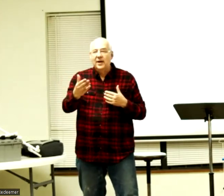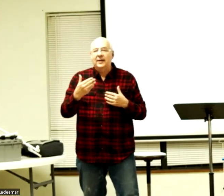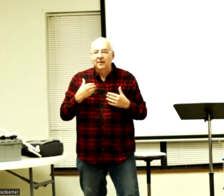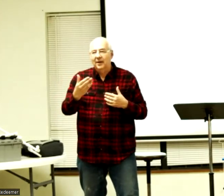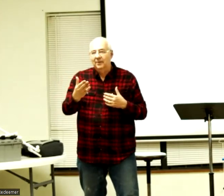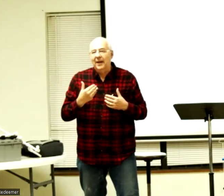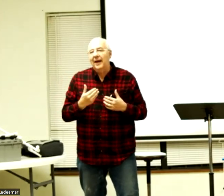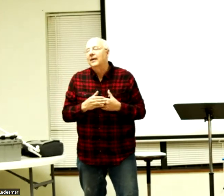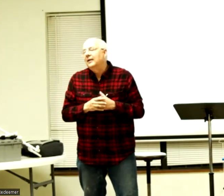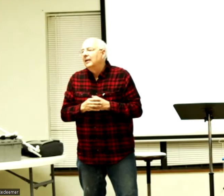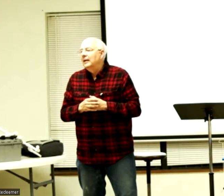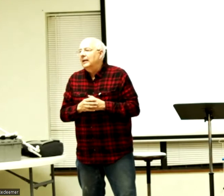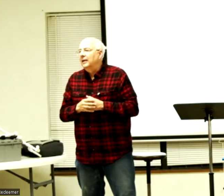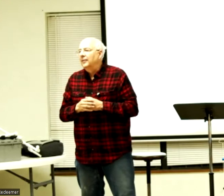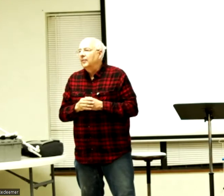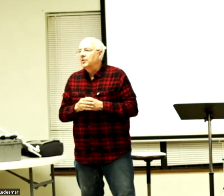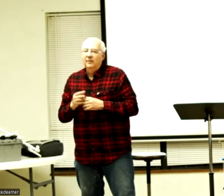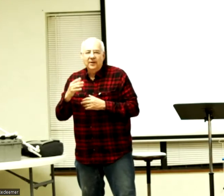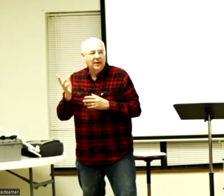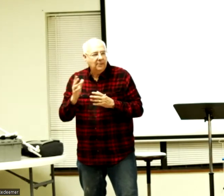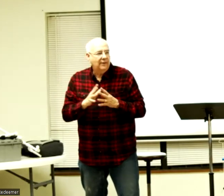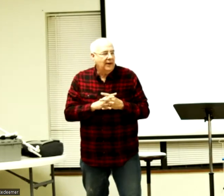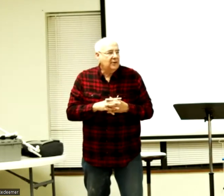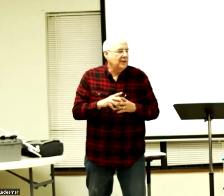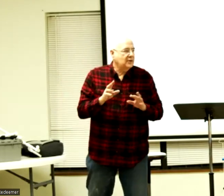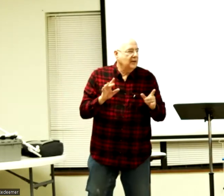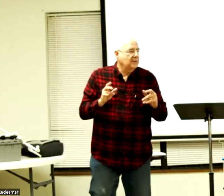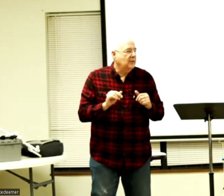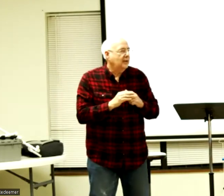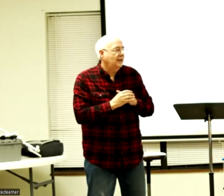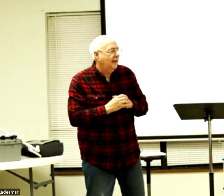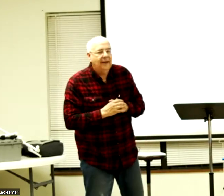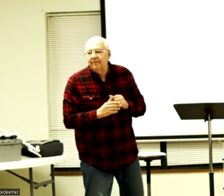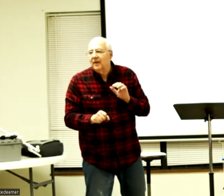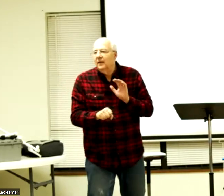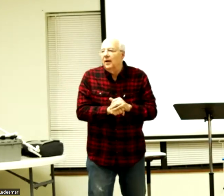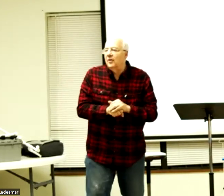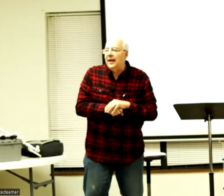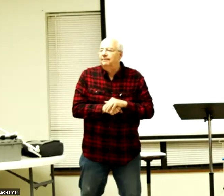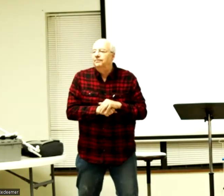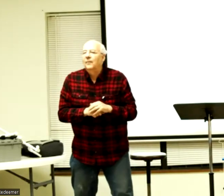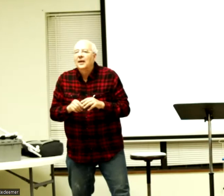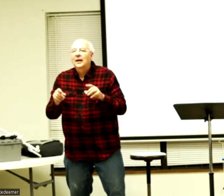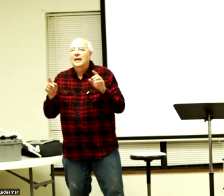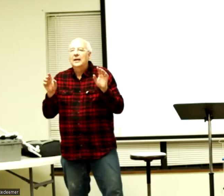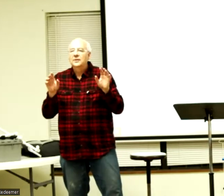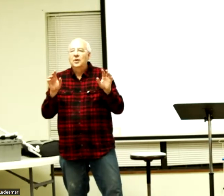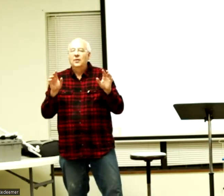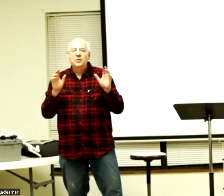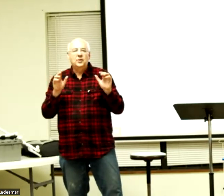train coming up and back, which led to a couple of the interesting stories, but we'll get into that later. Okay, so those are